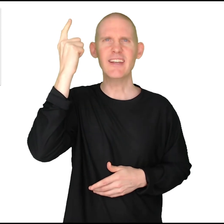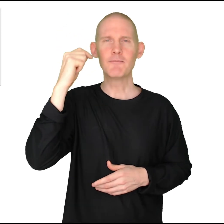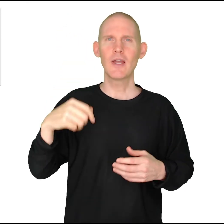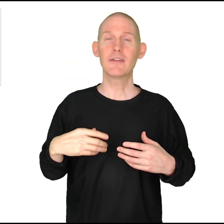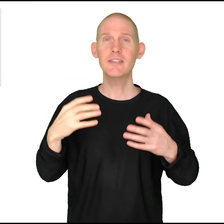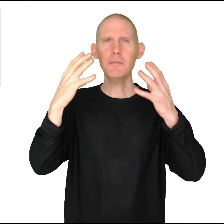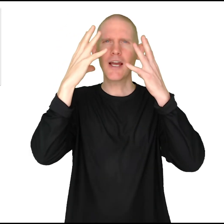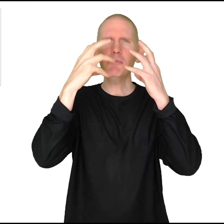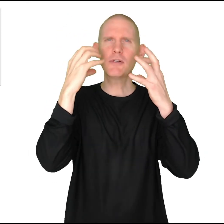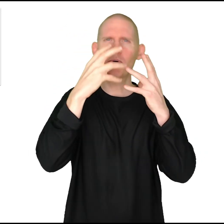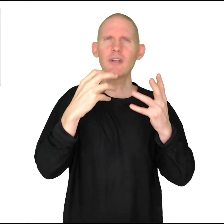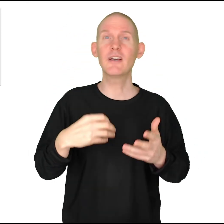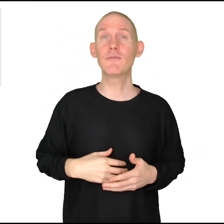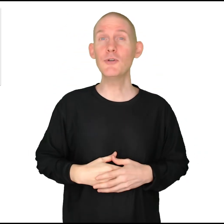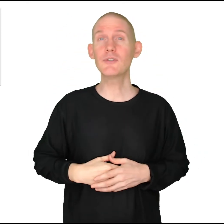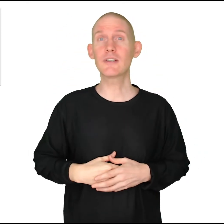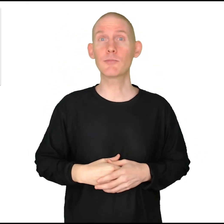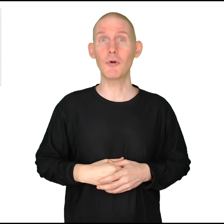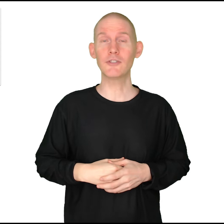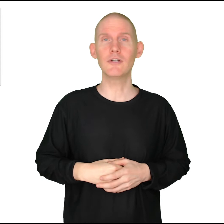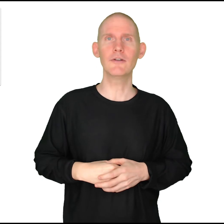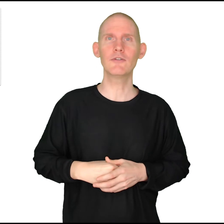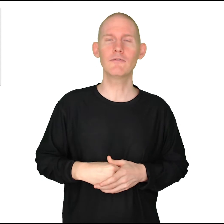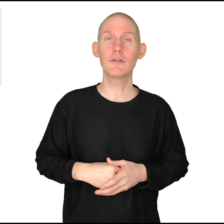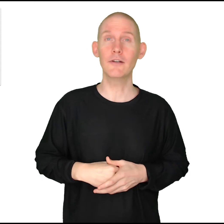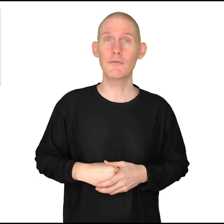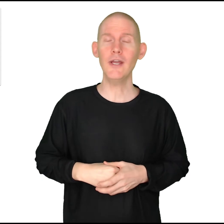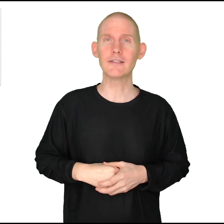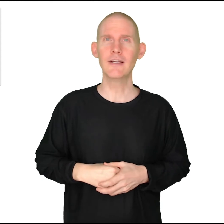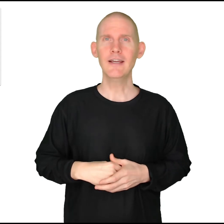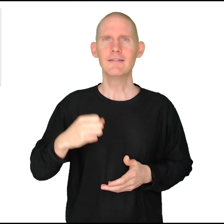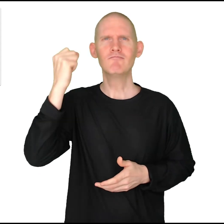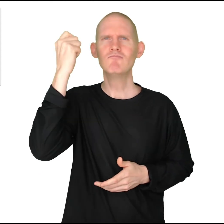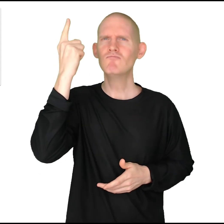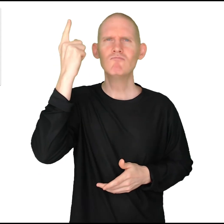At the same time, you can put a confused expression on your face.